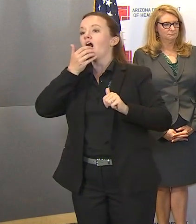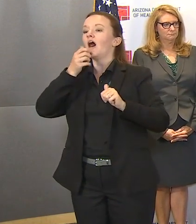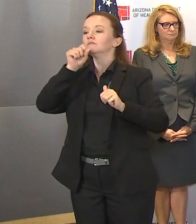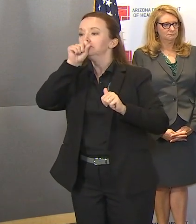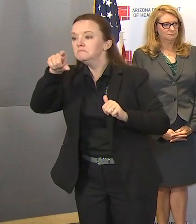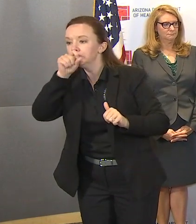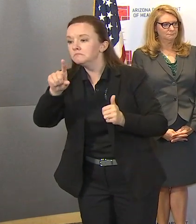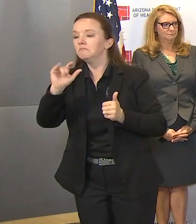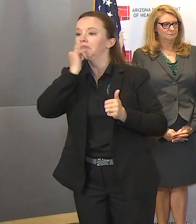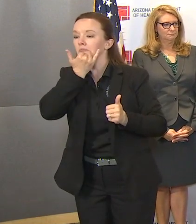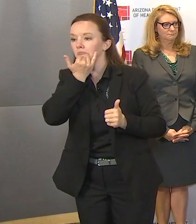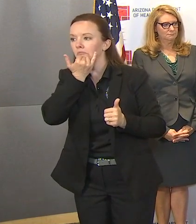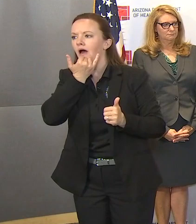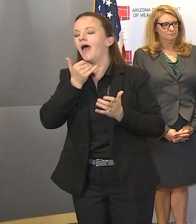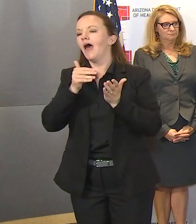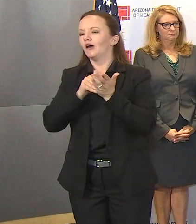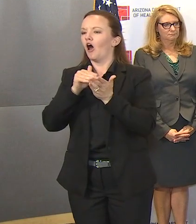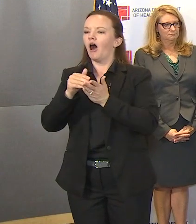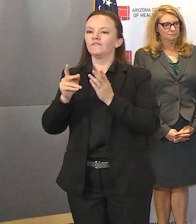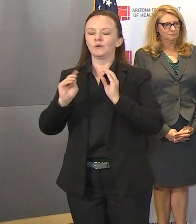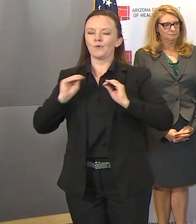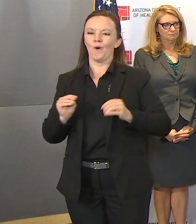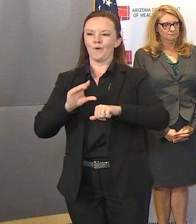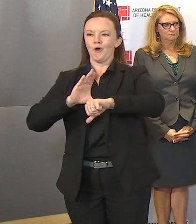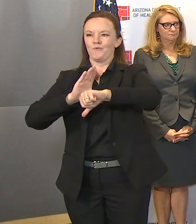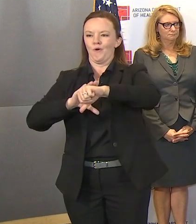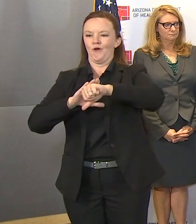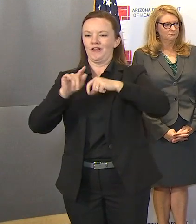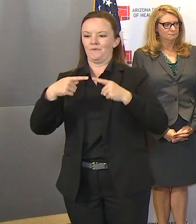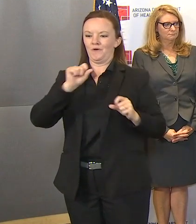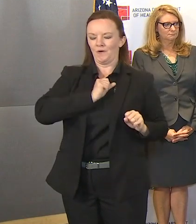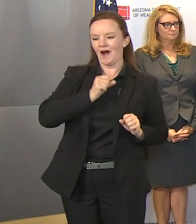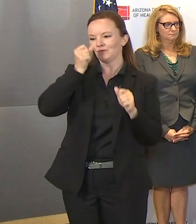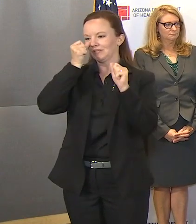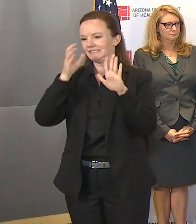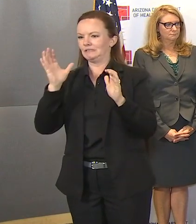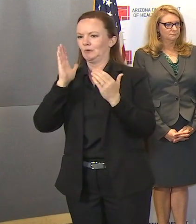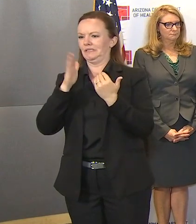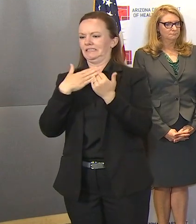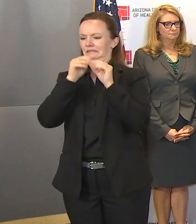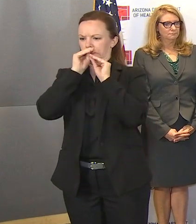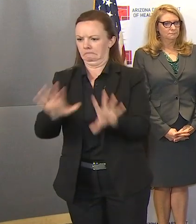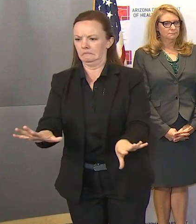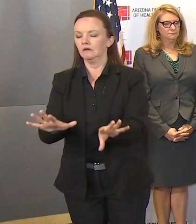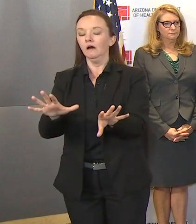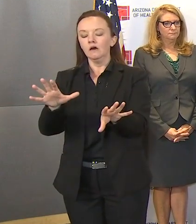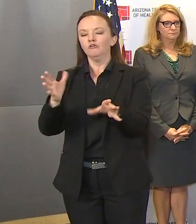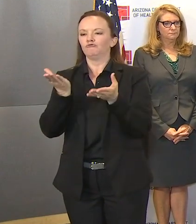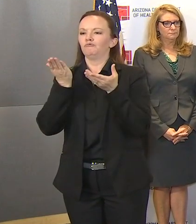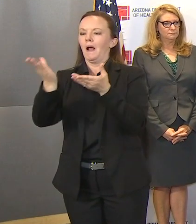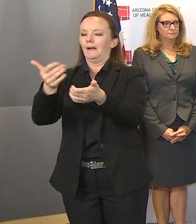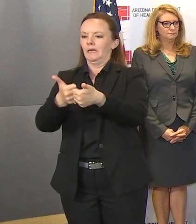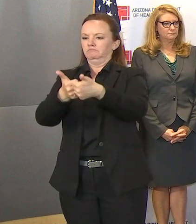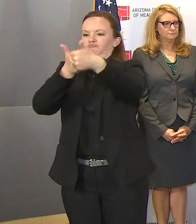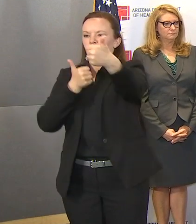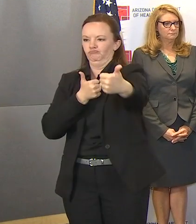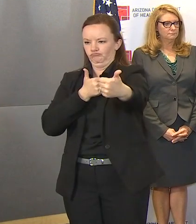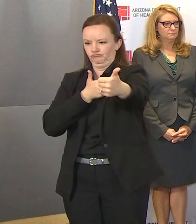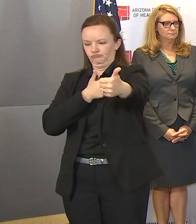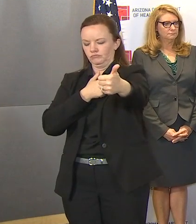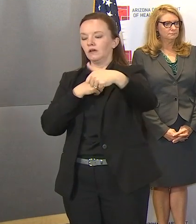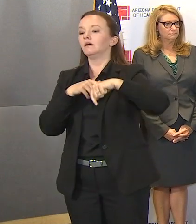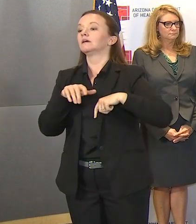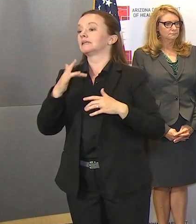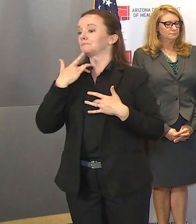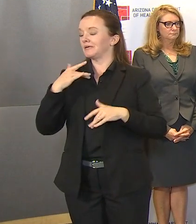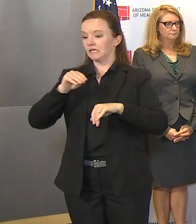times, sometimes people don't have warning with that. So I would just make sure that you are maintaining social distance, because it's the close proximity